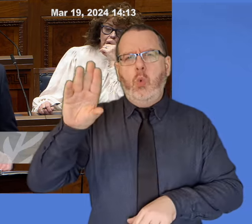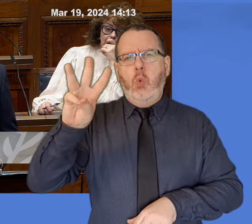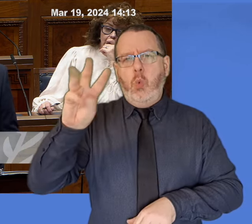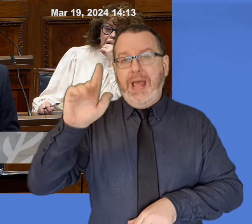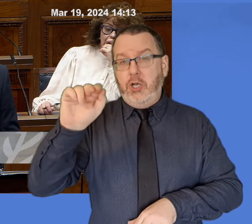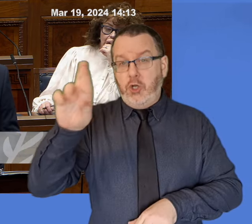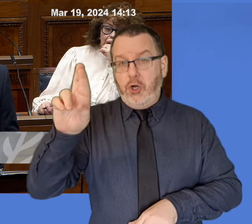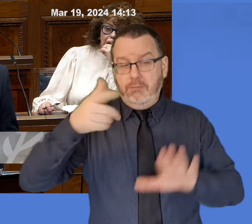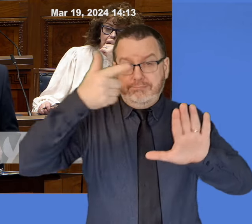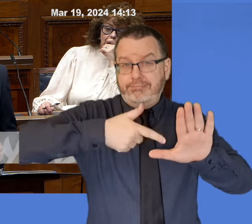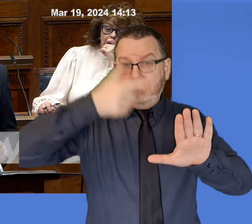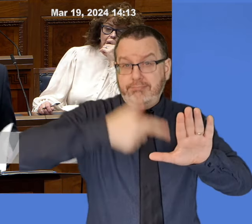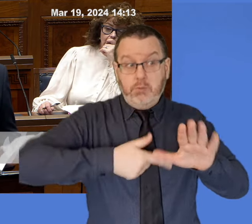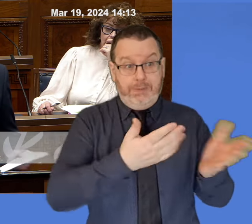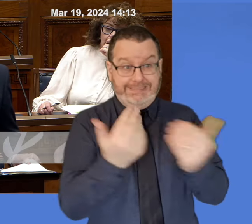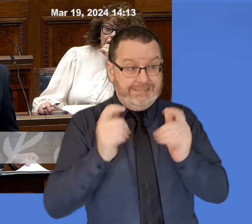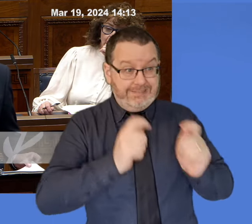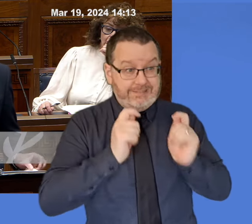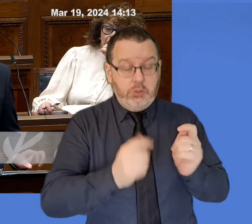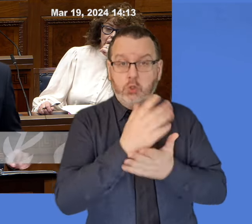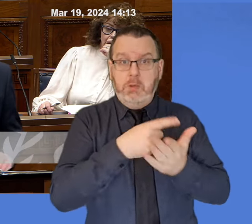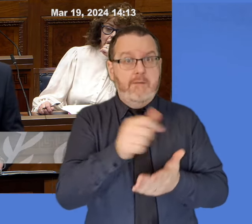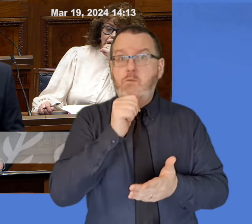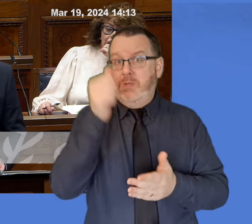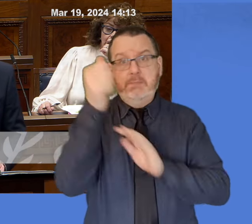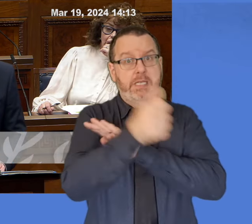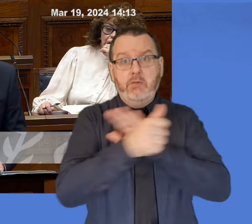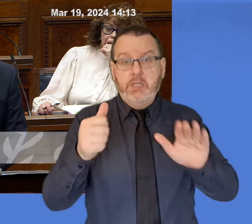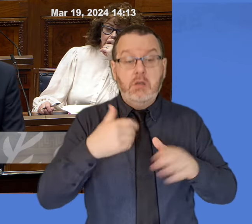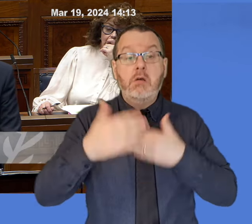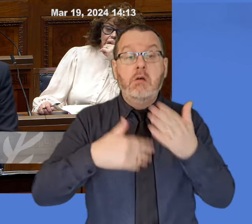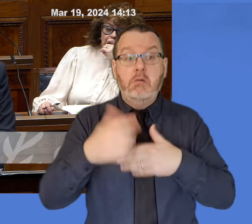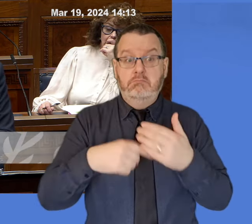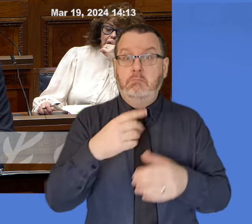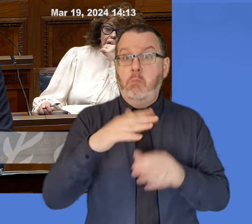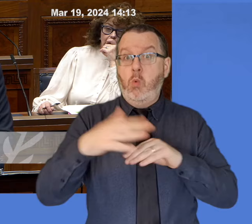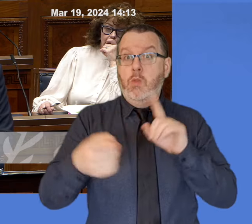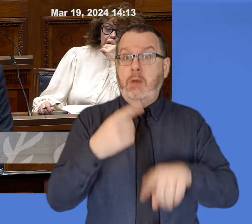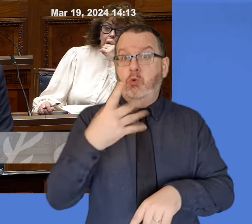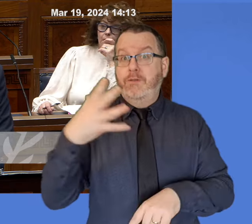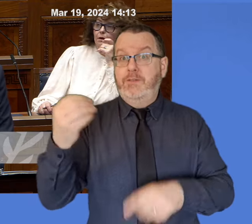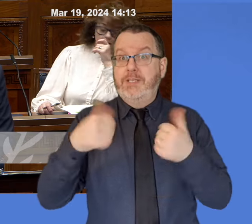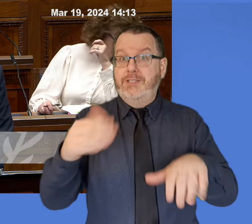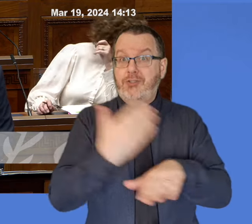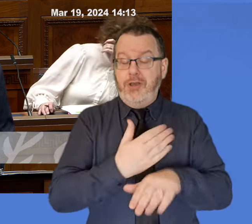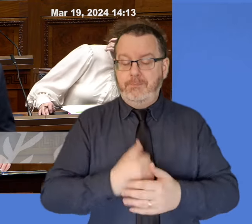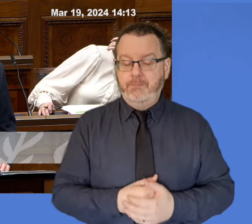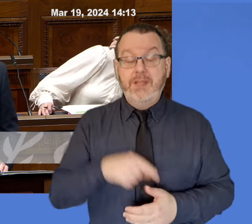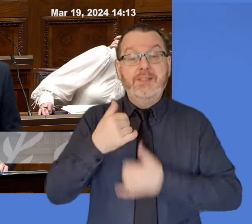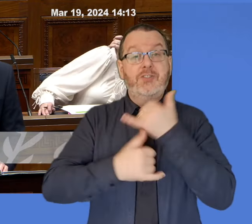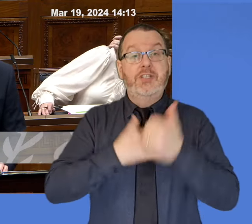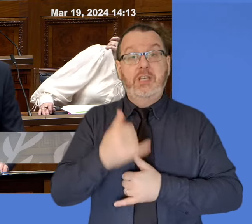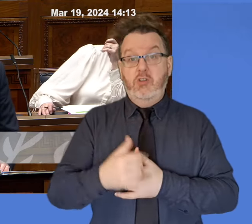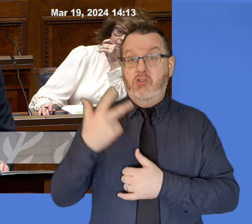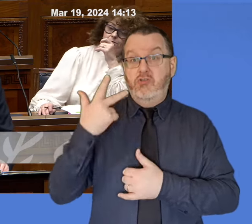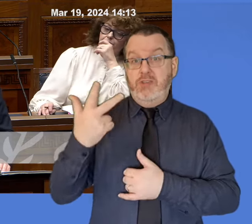training, with 150 hired by participating companies. In the current financial year, three collaborative assured skills welding academies have been launched for